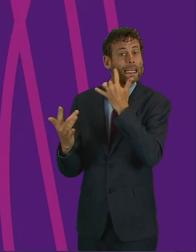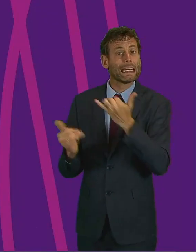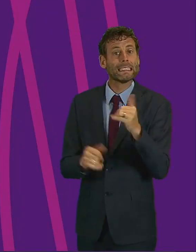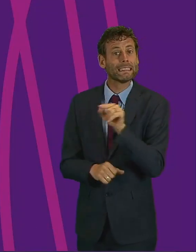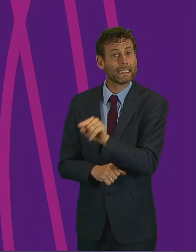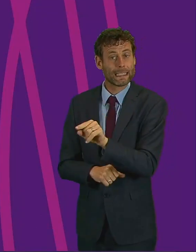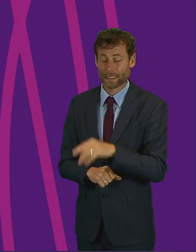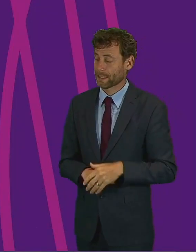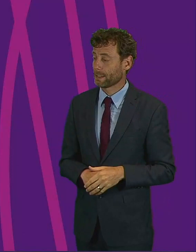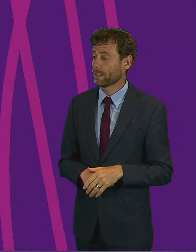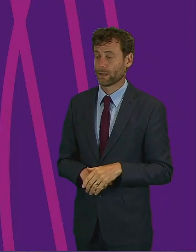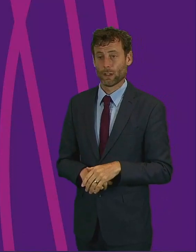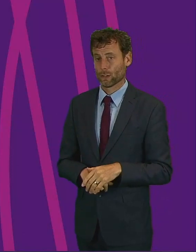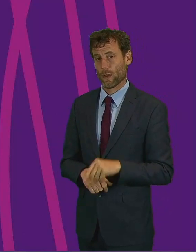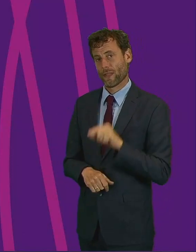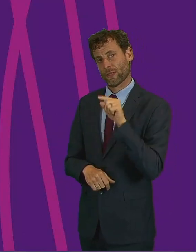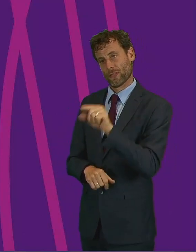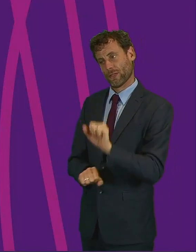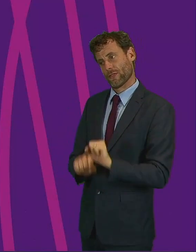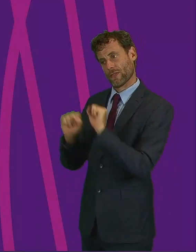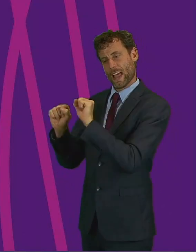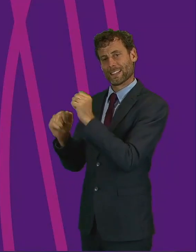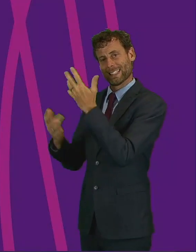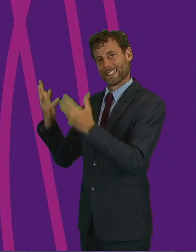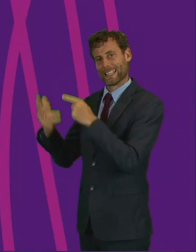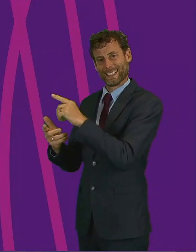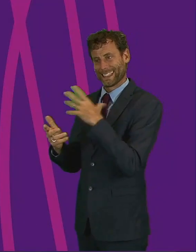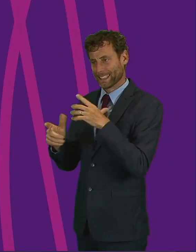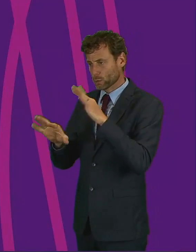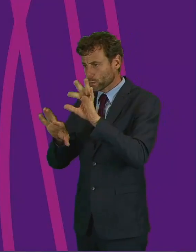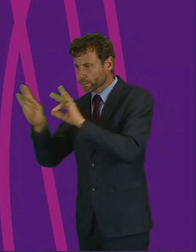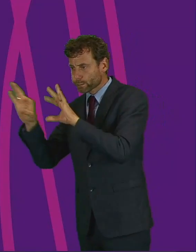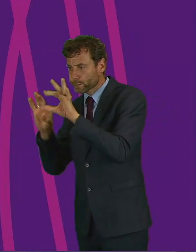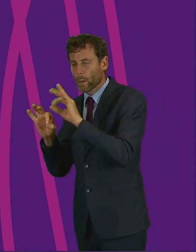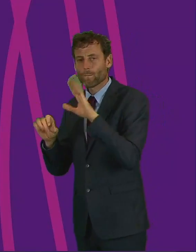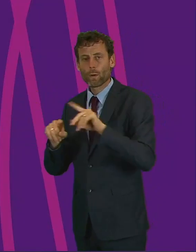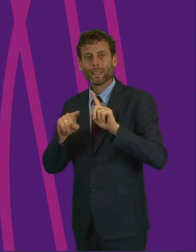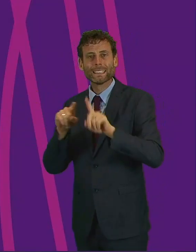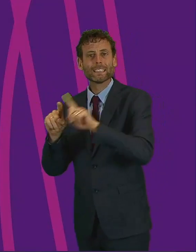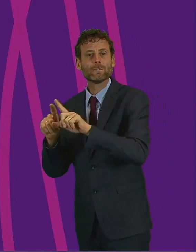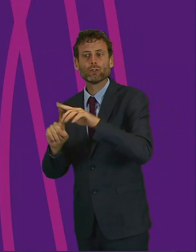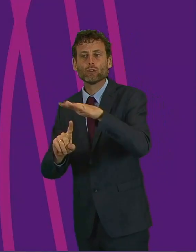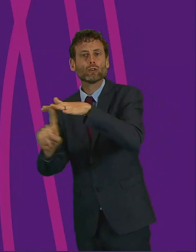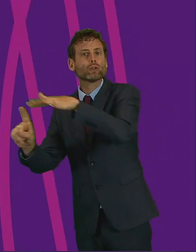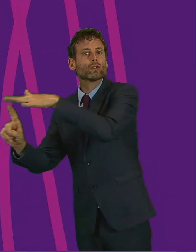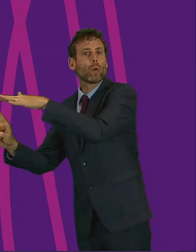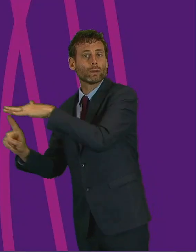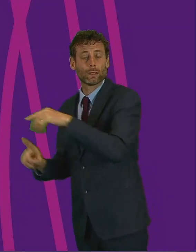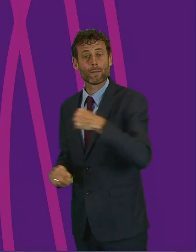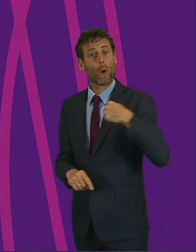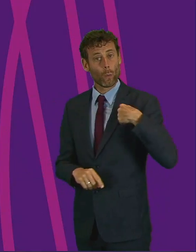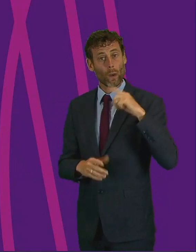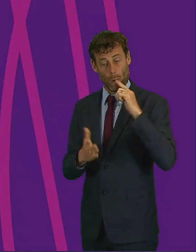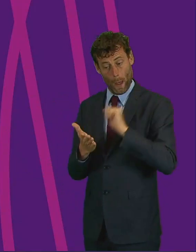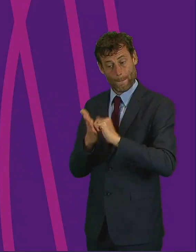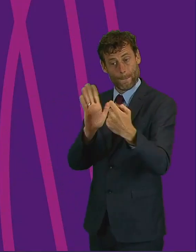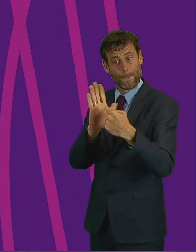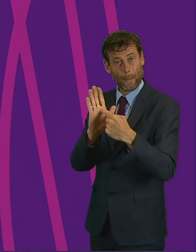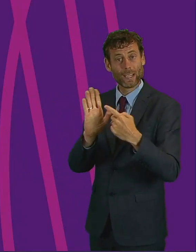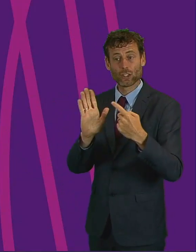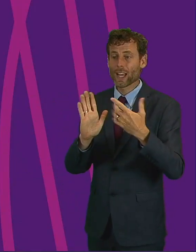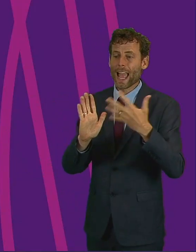the statisticians have to bring together from different sources, but we will continue to publish data as we have it in a reliable form. But I would also